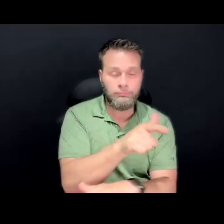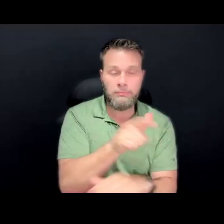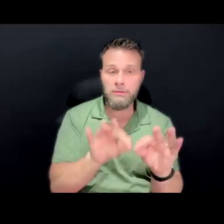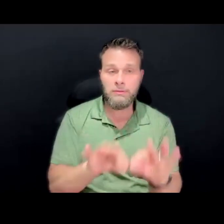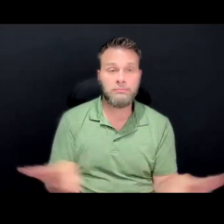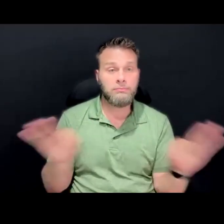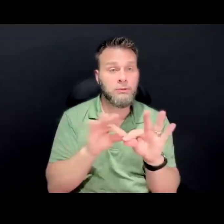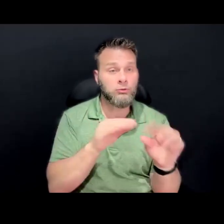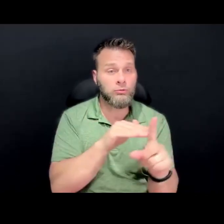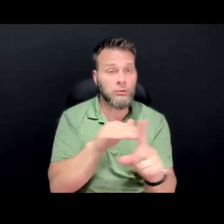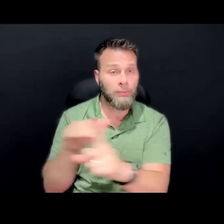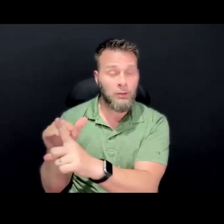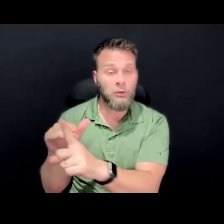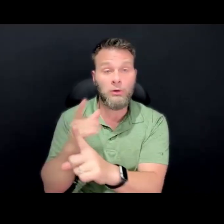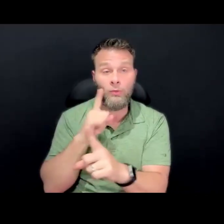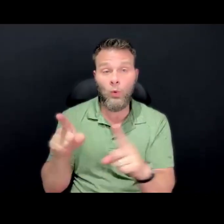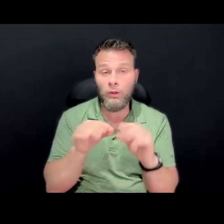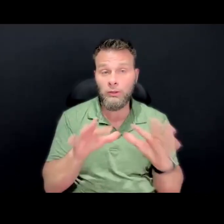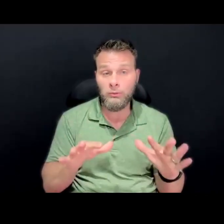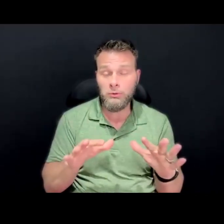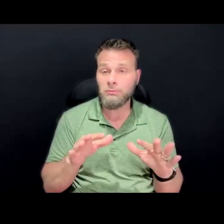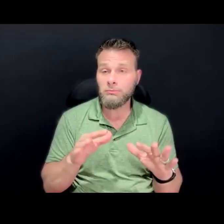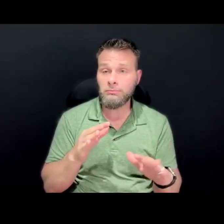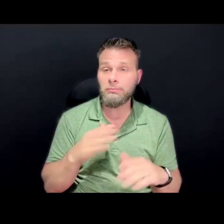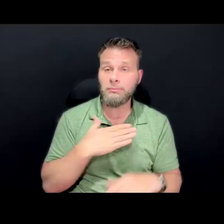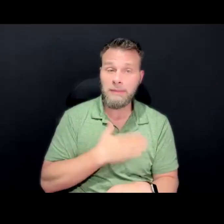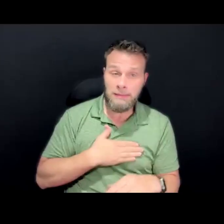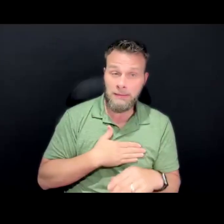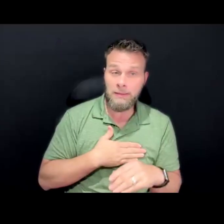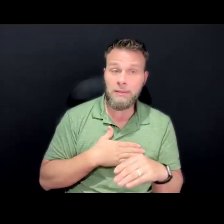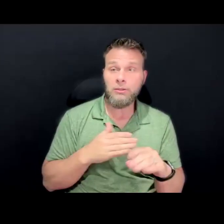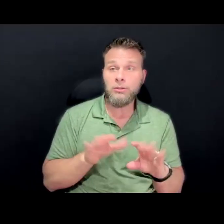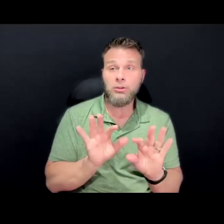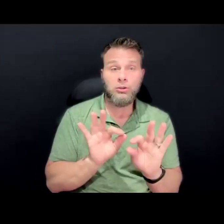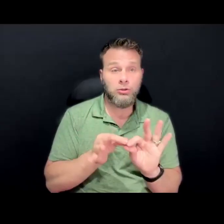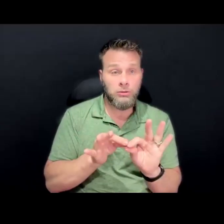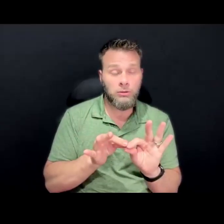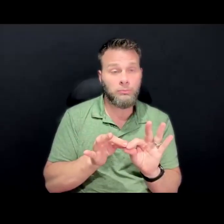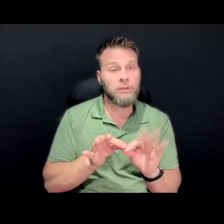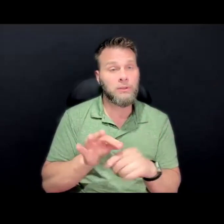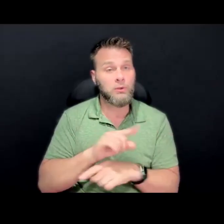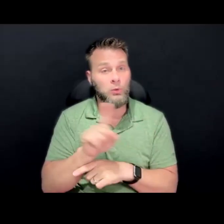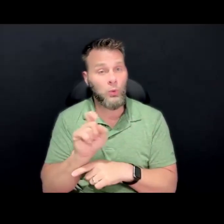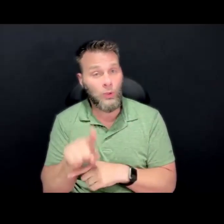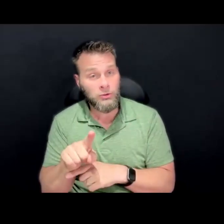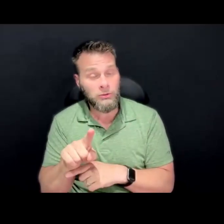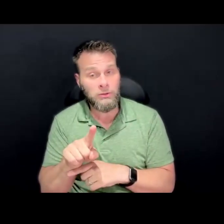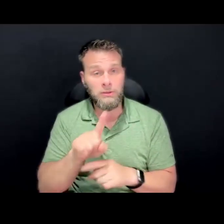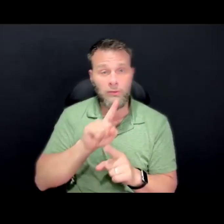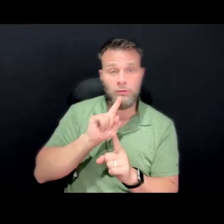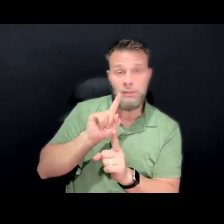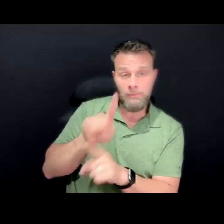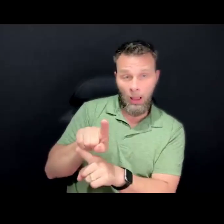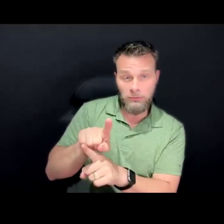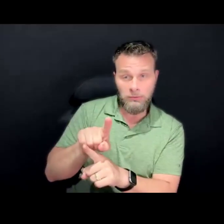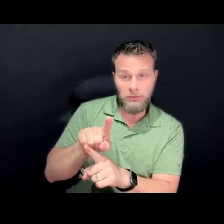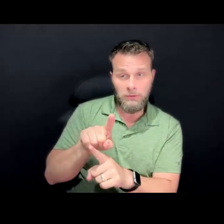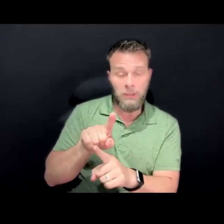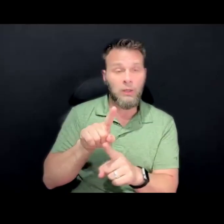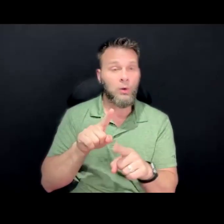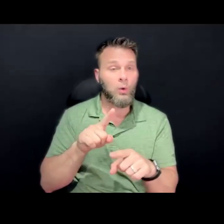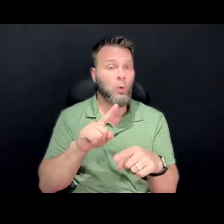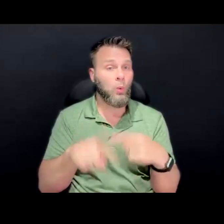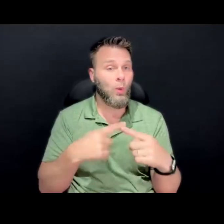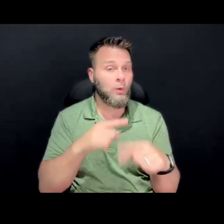interpreters, please make sure that you translate the questions and remarks from our speakers as we call on their raised